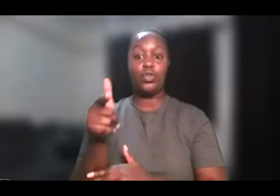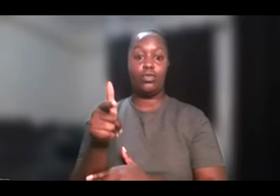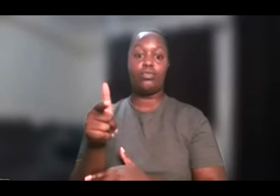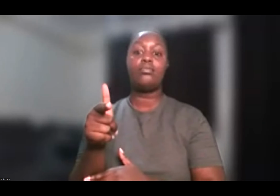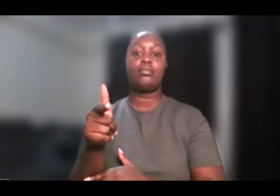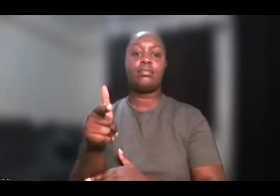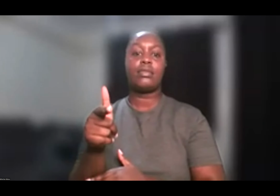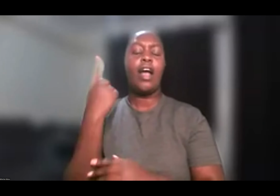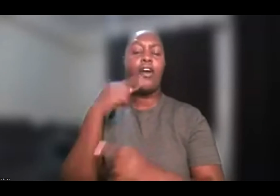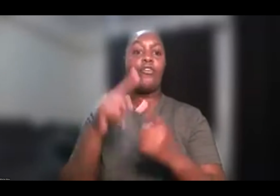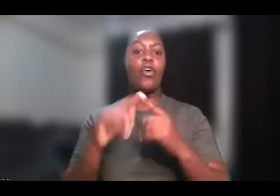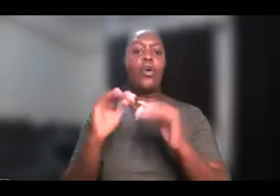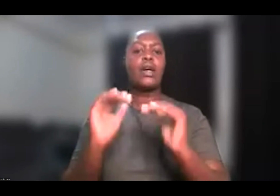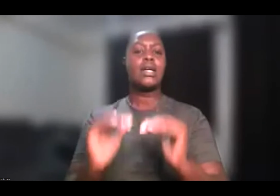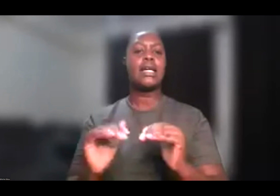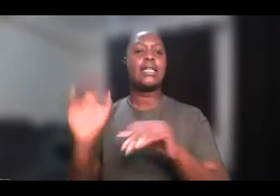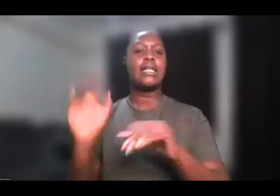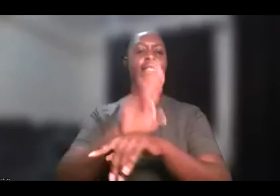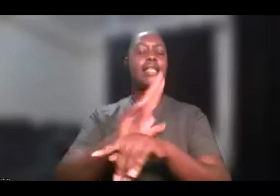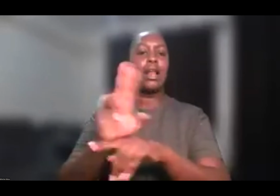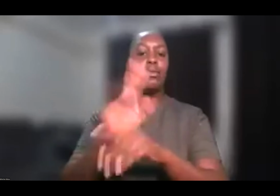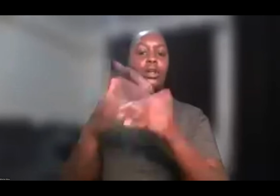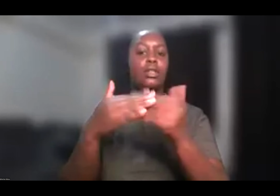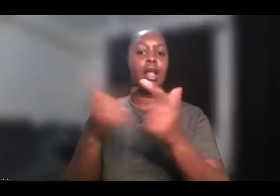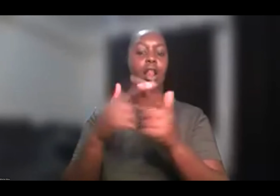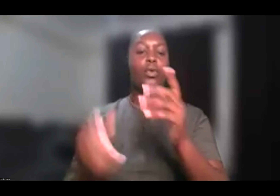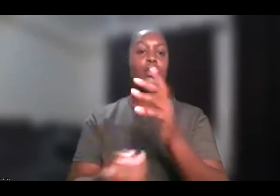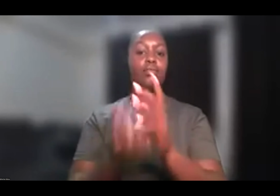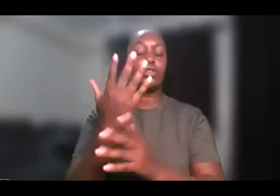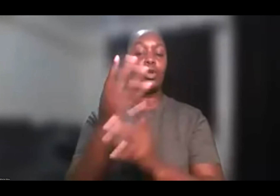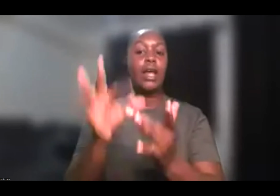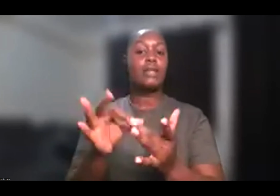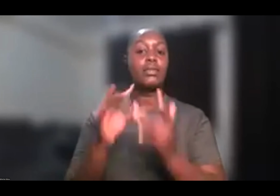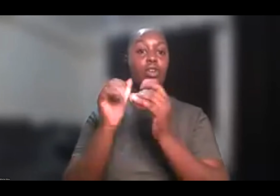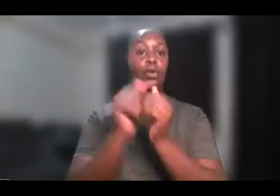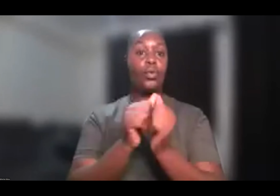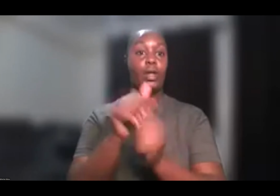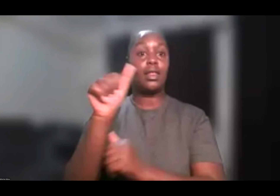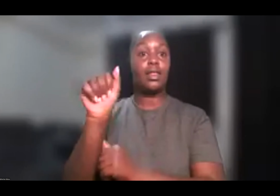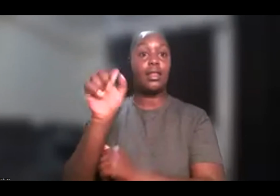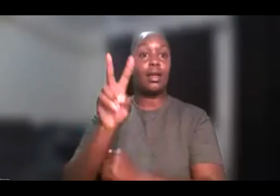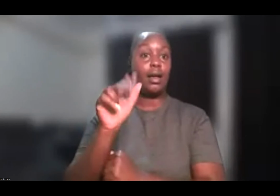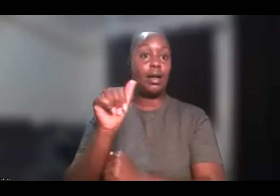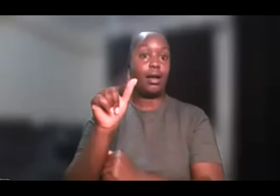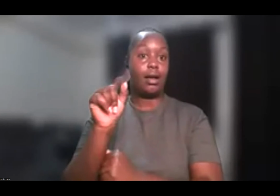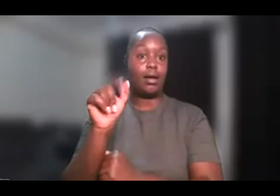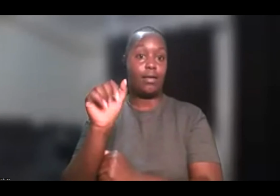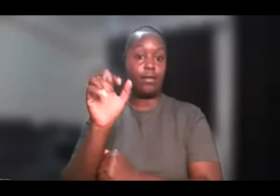language production, especially with avatars, raw videos alone is not enough.